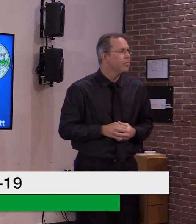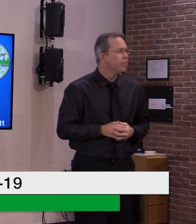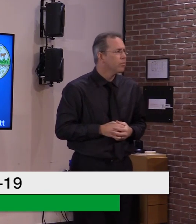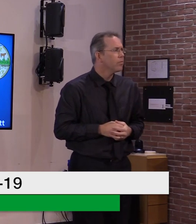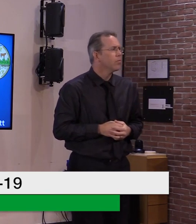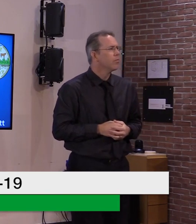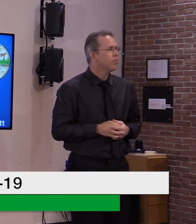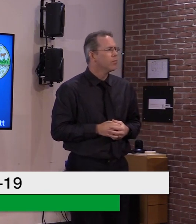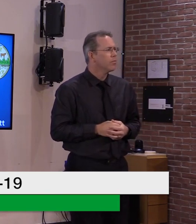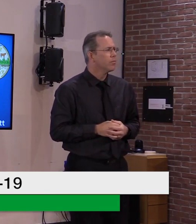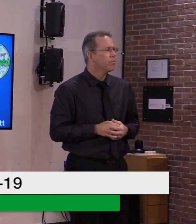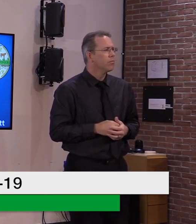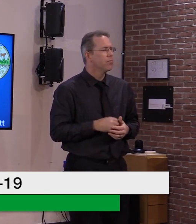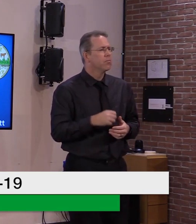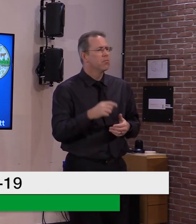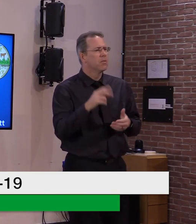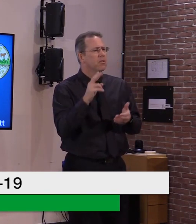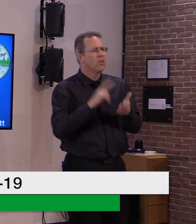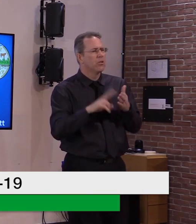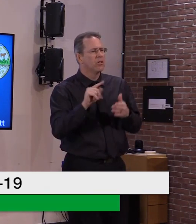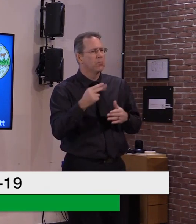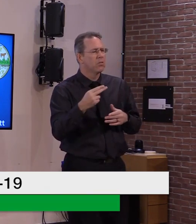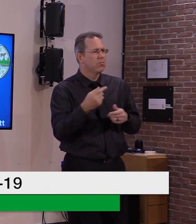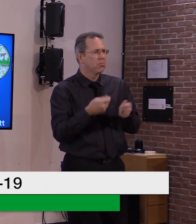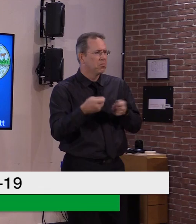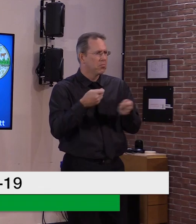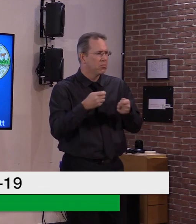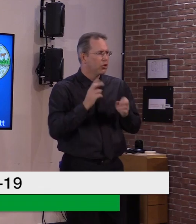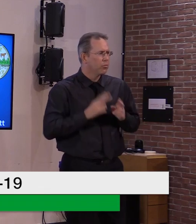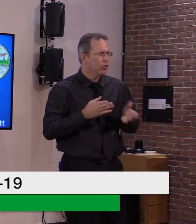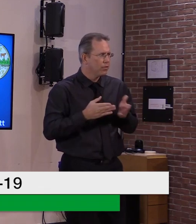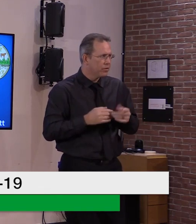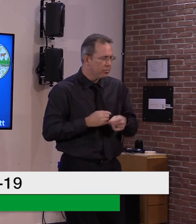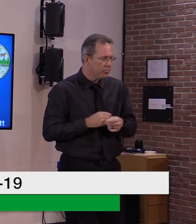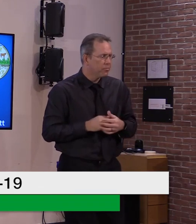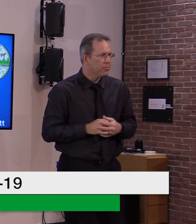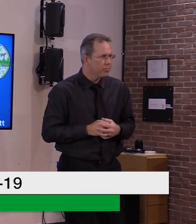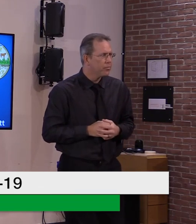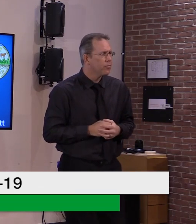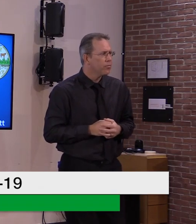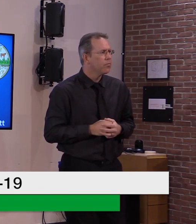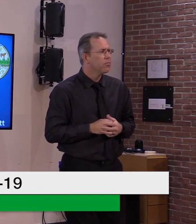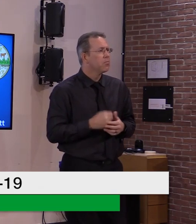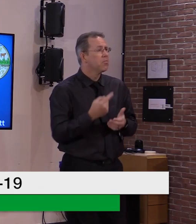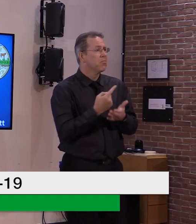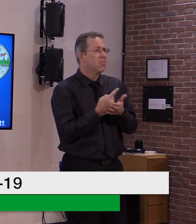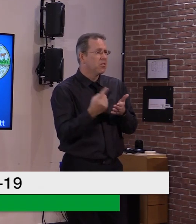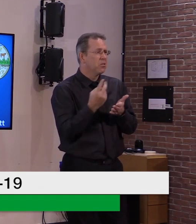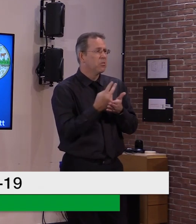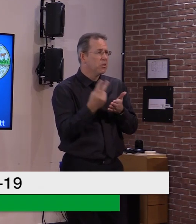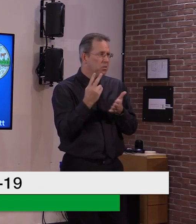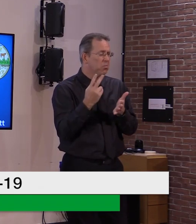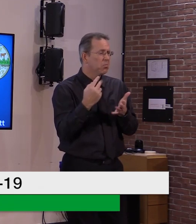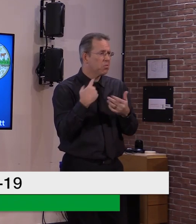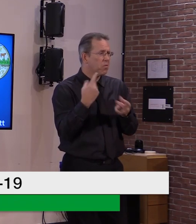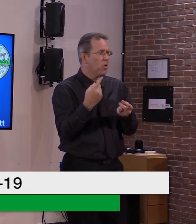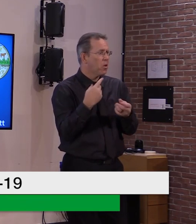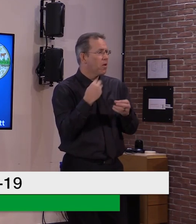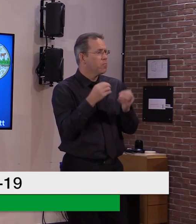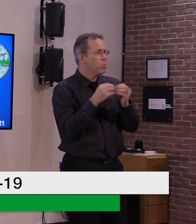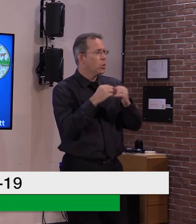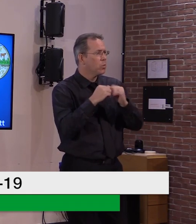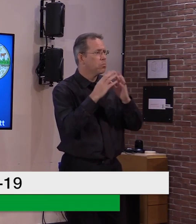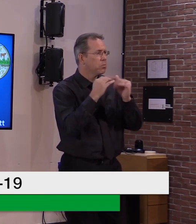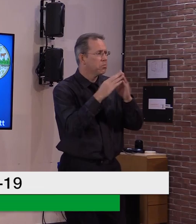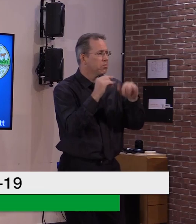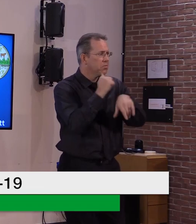out additional sites this week i'll get an update to the chester newspaper on where those sites are